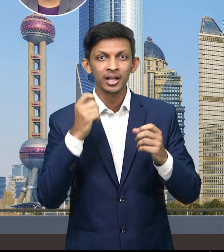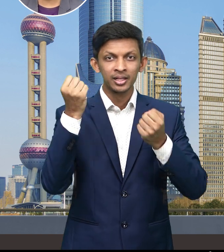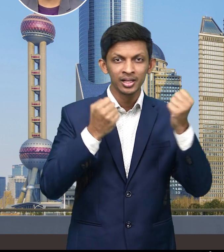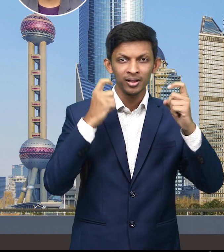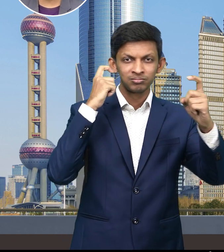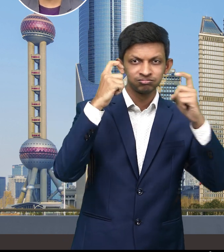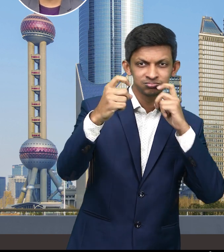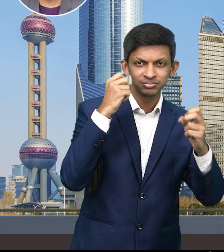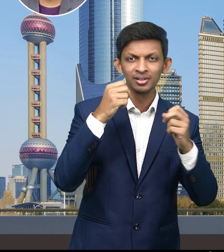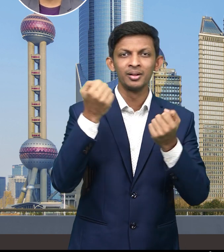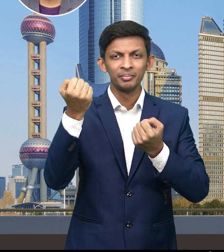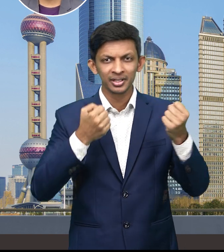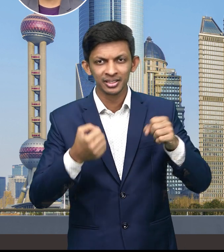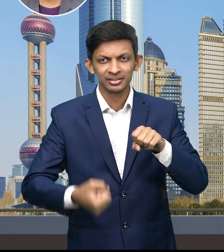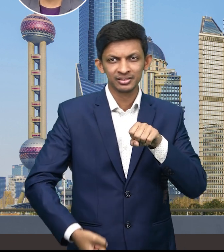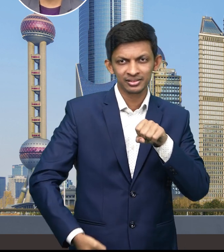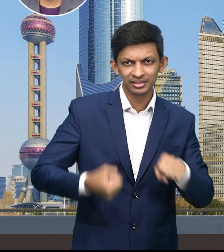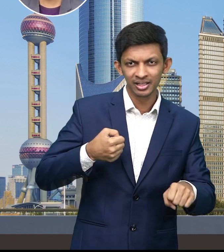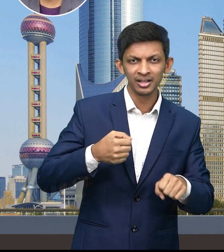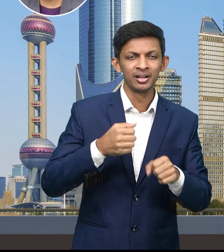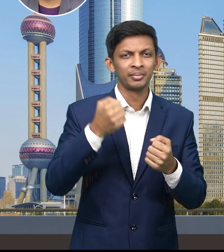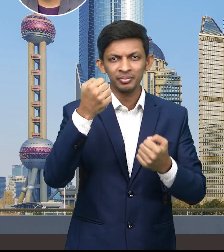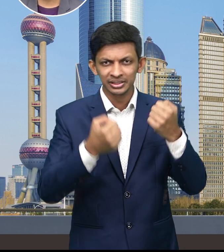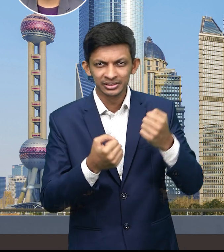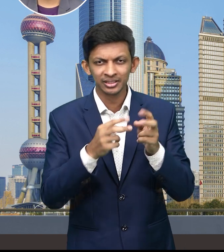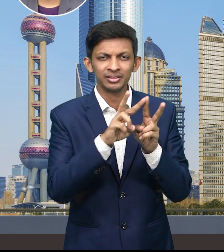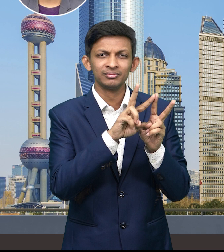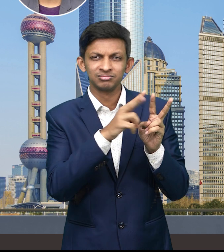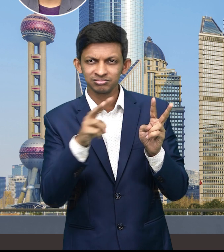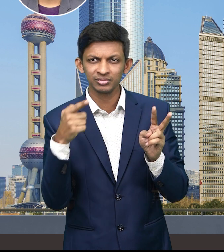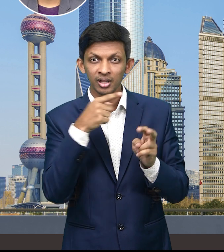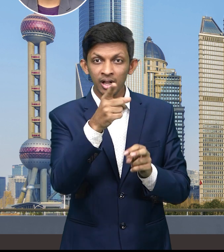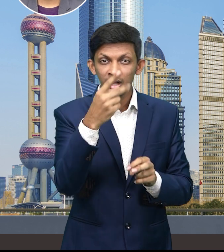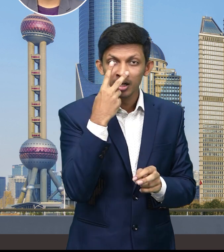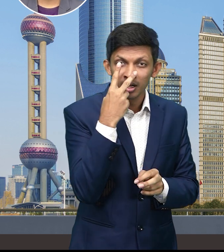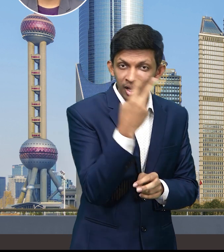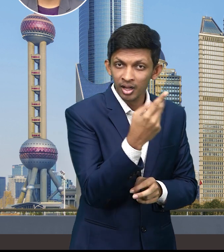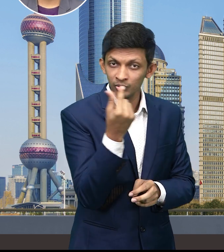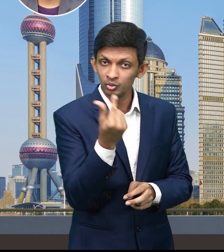What are the transport vehicles you see or use?